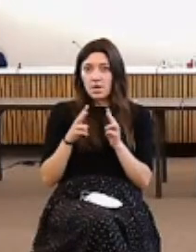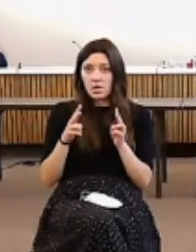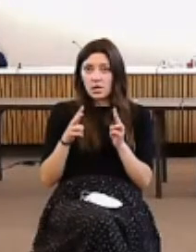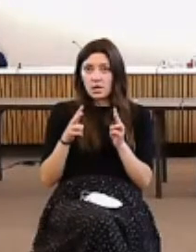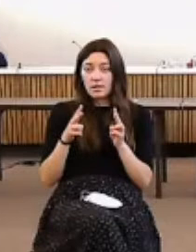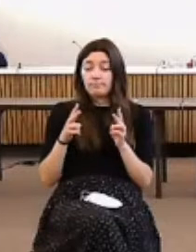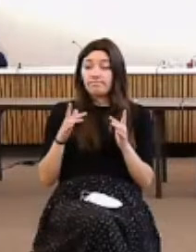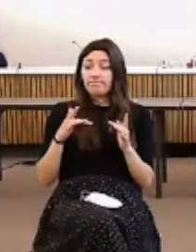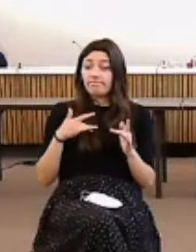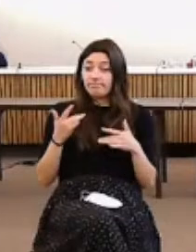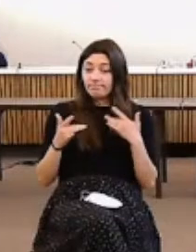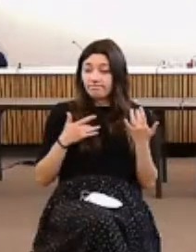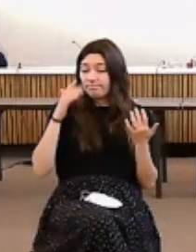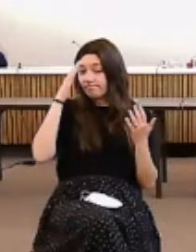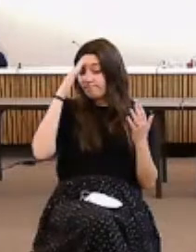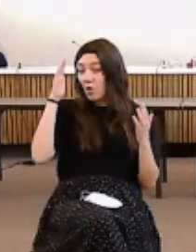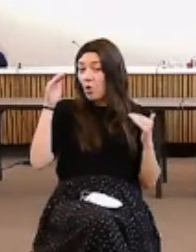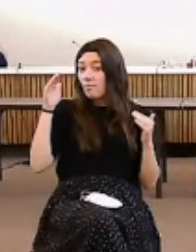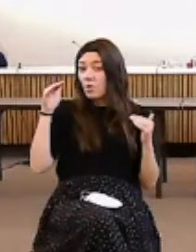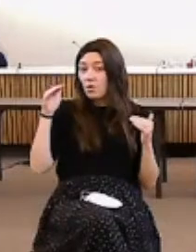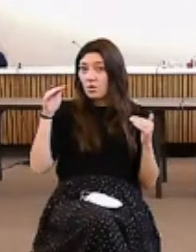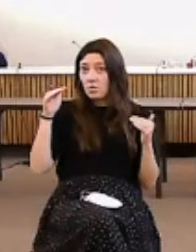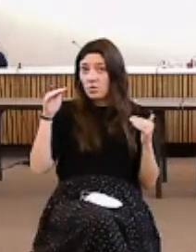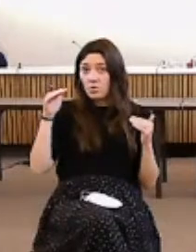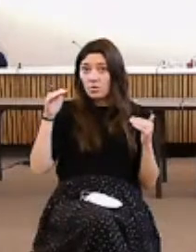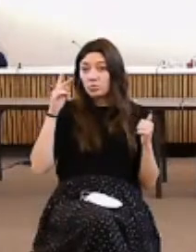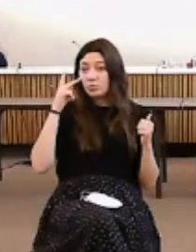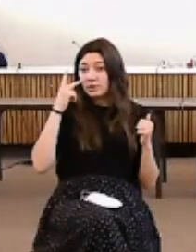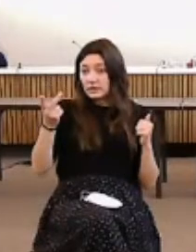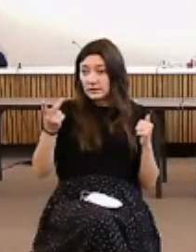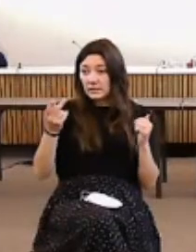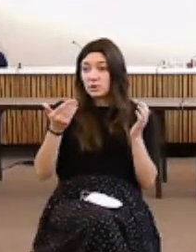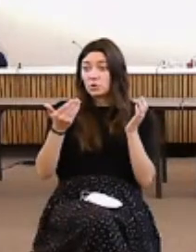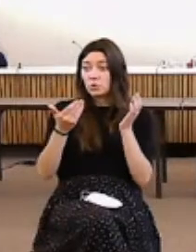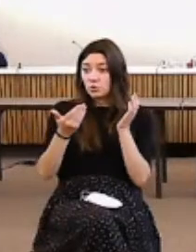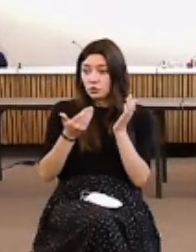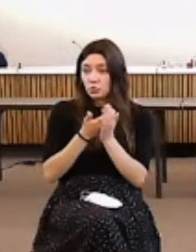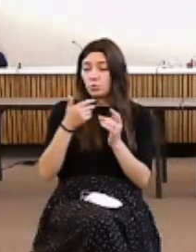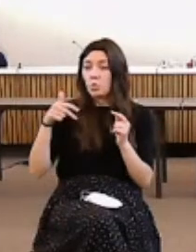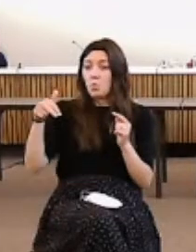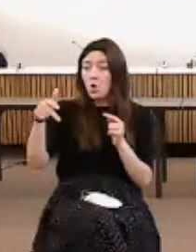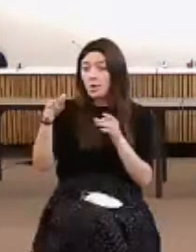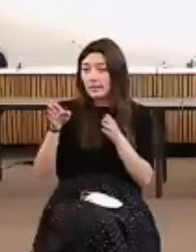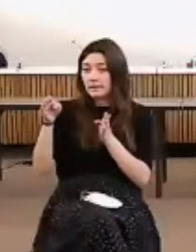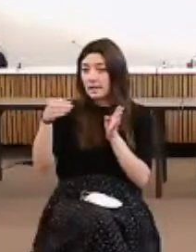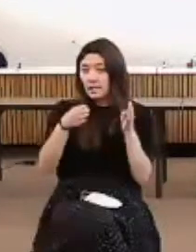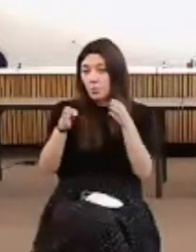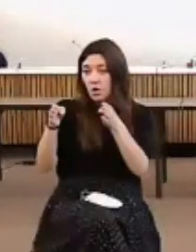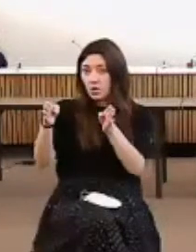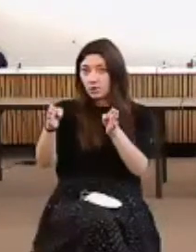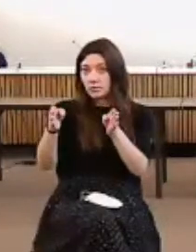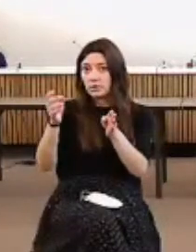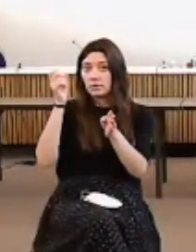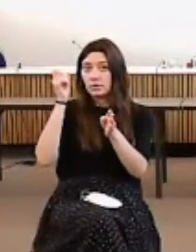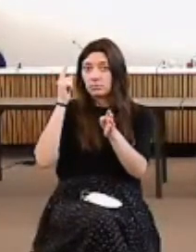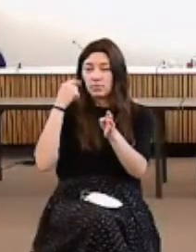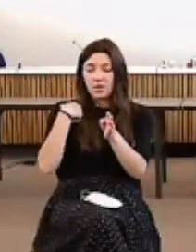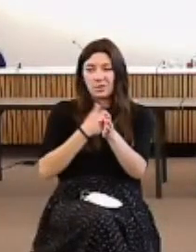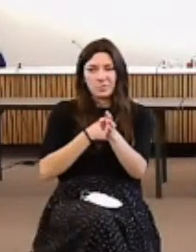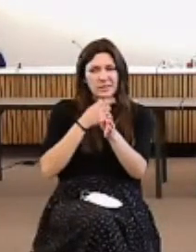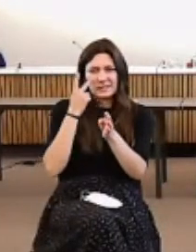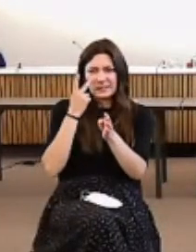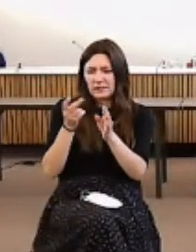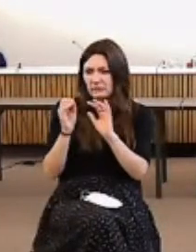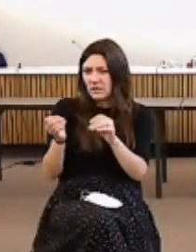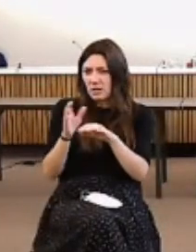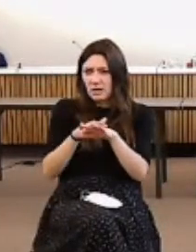excited to see, or hopeful for, I would say, would be sidewalks in the area. The site plan that was submitted with the special use permit doesn't show any. Is that